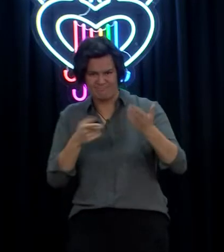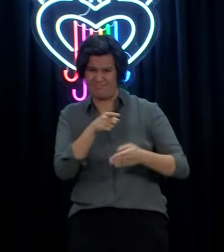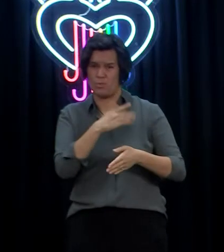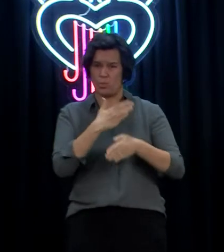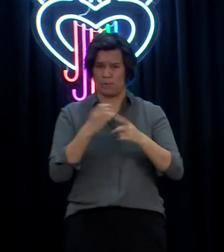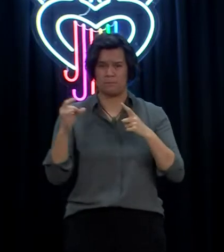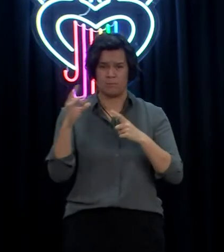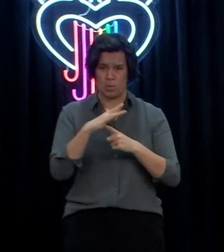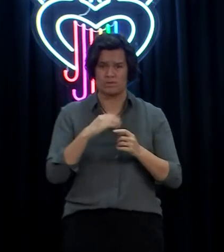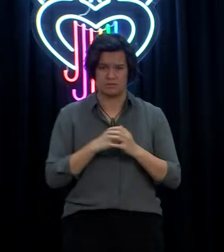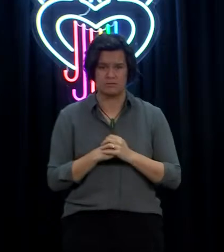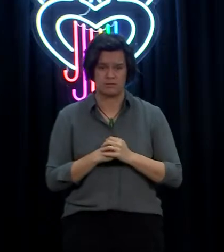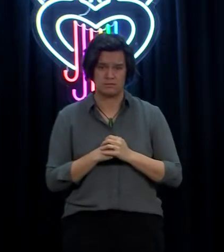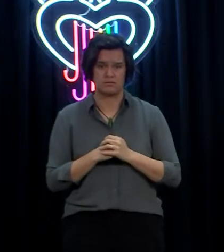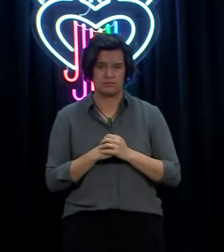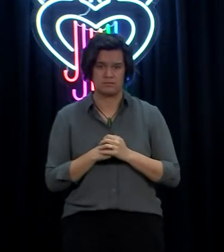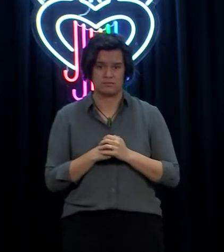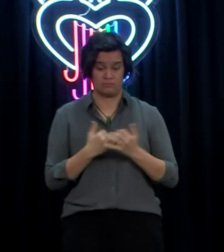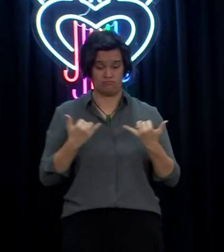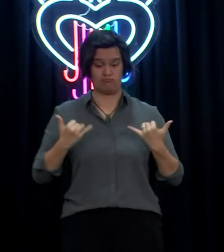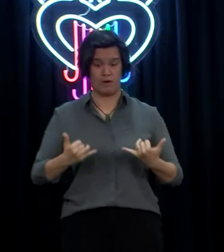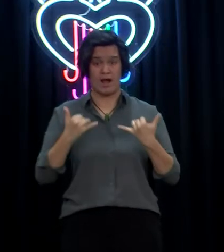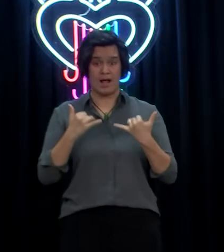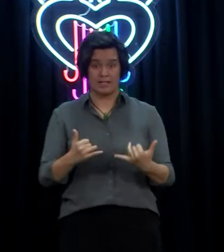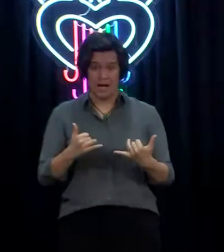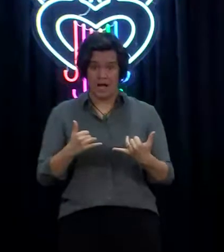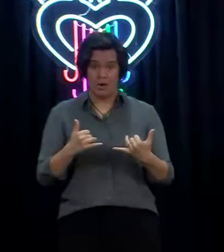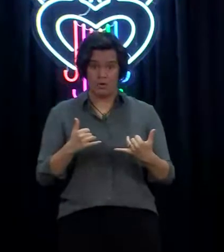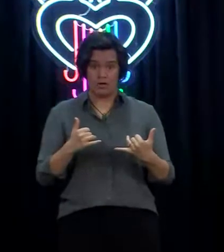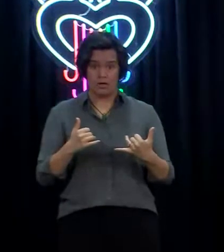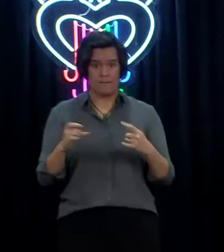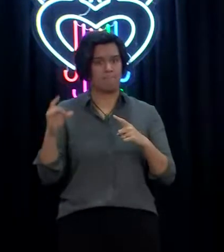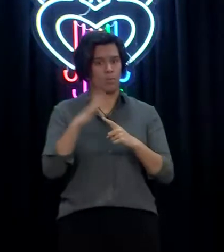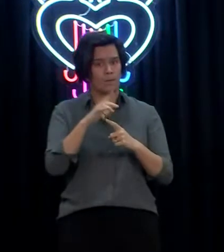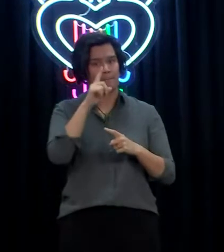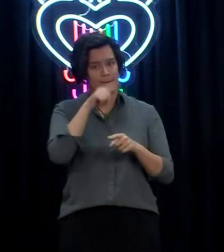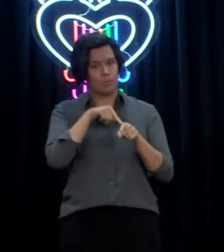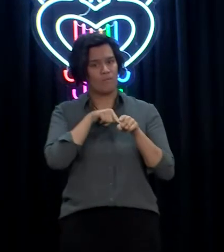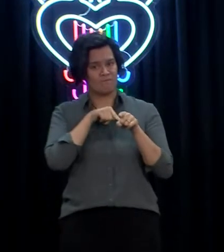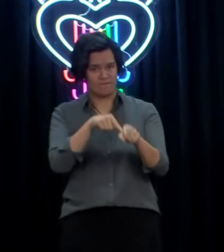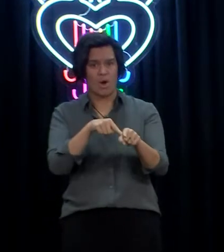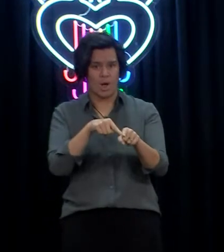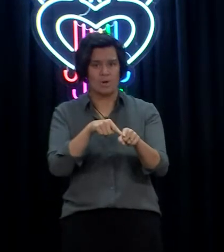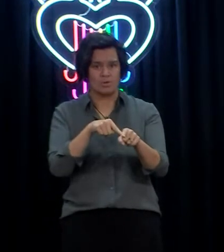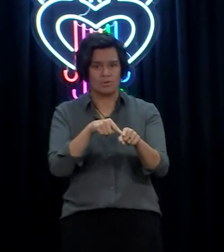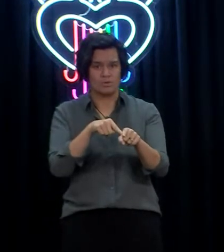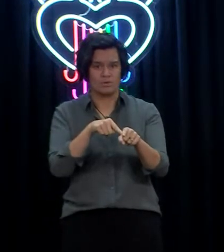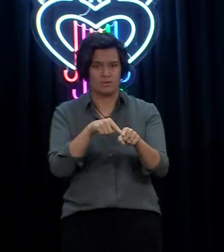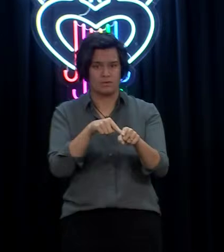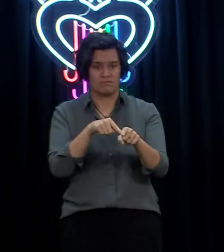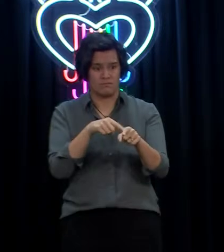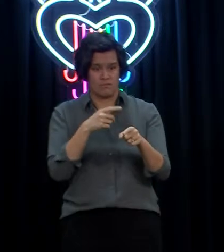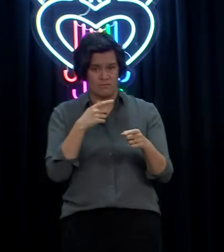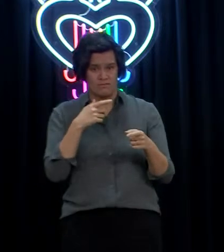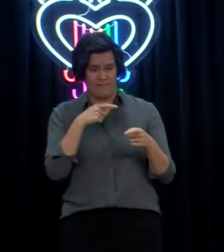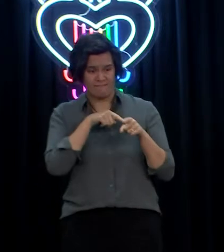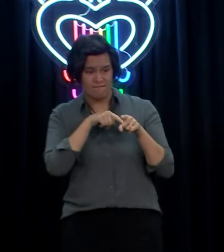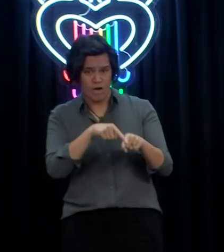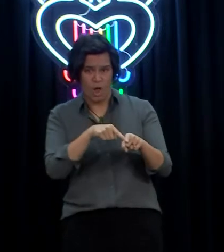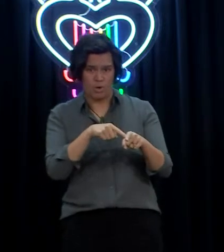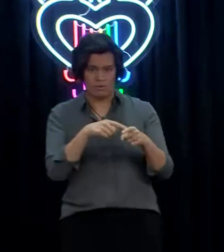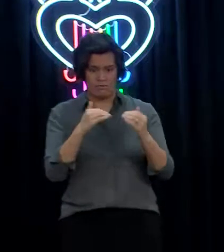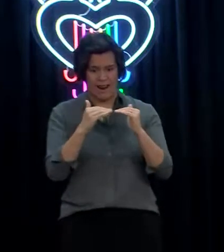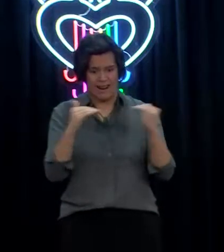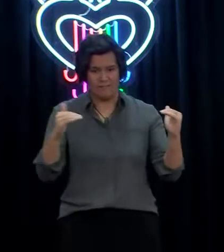critical that at this time that people adhere to our alert level restrictions, because we've seen that has worked to get us to where